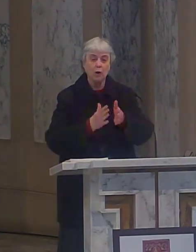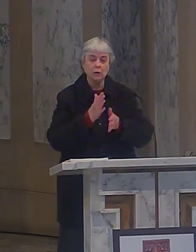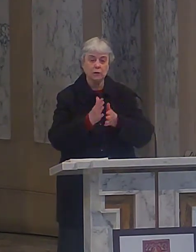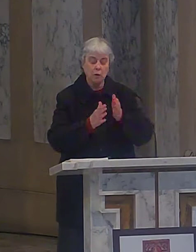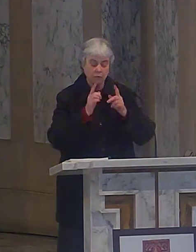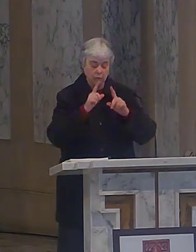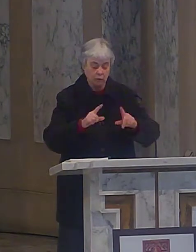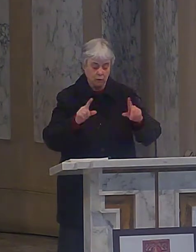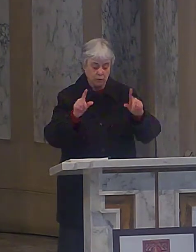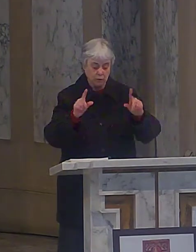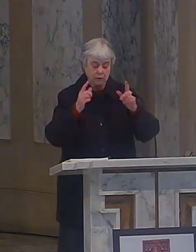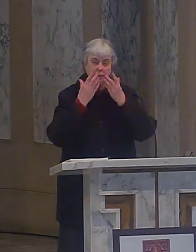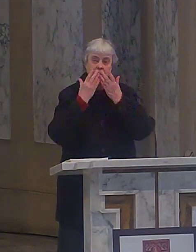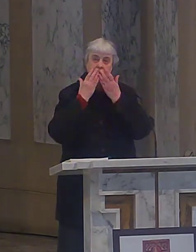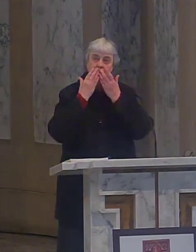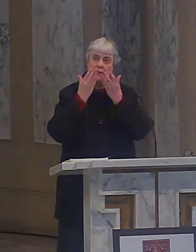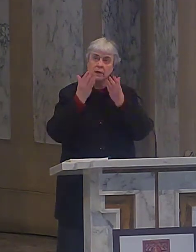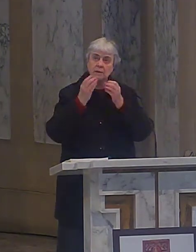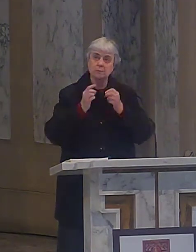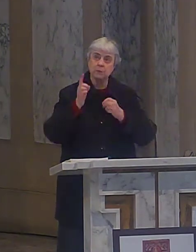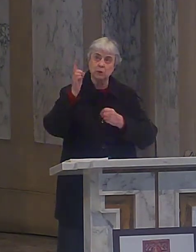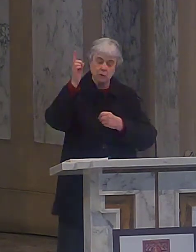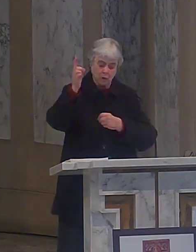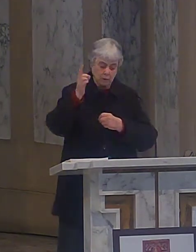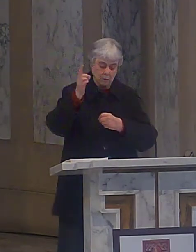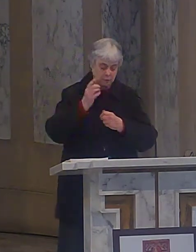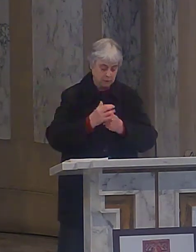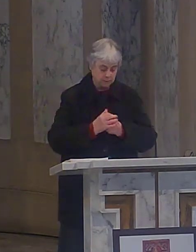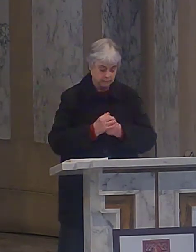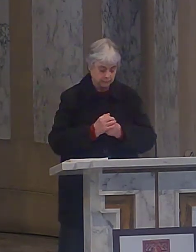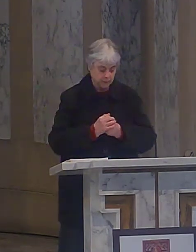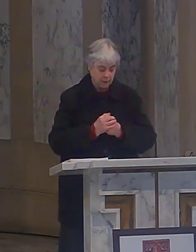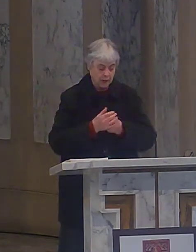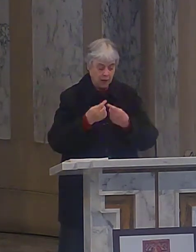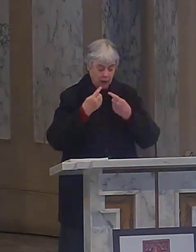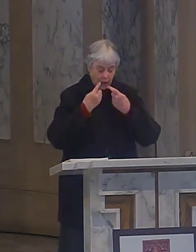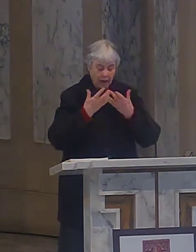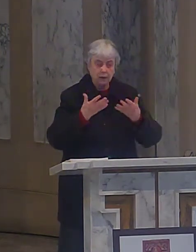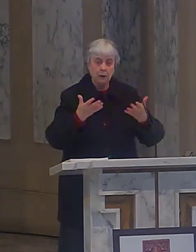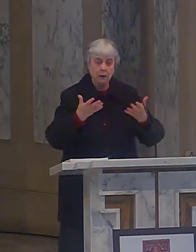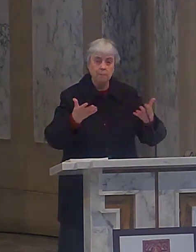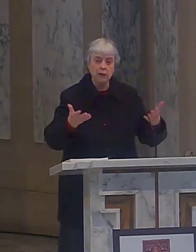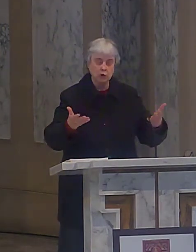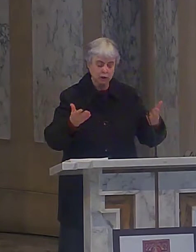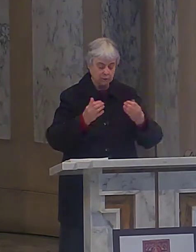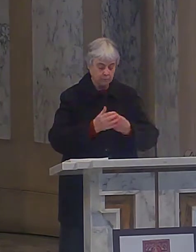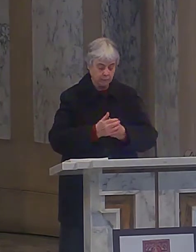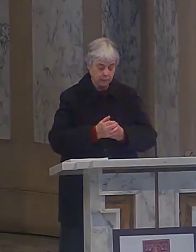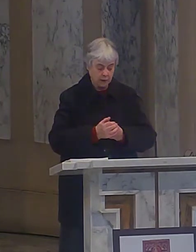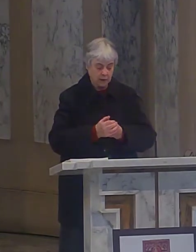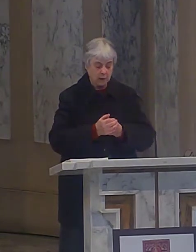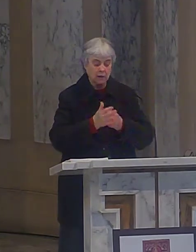word of the lord thanks be to god acclamation